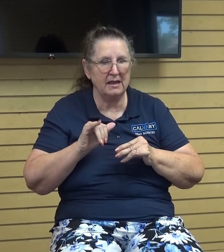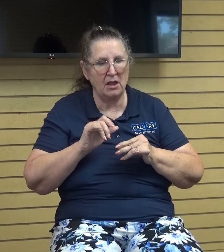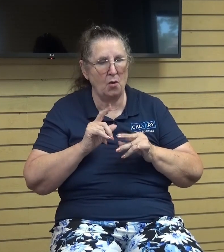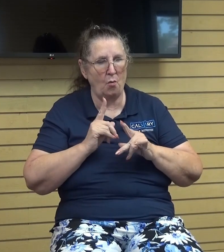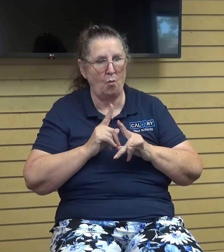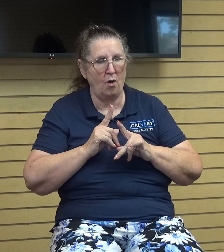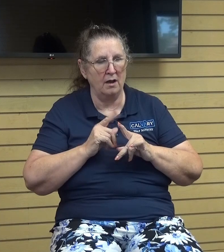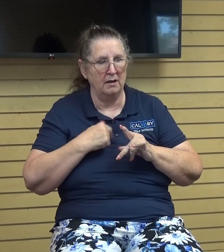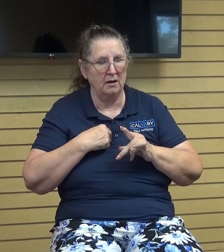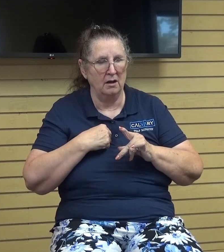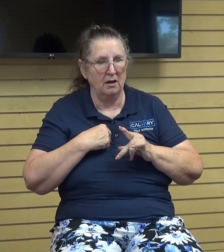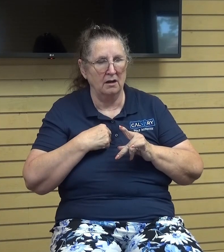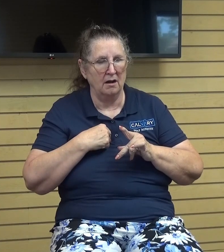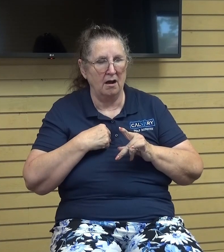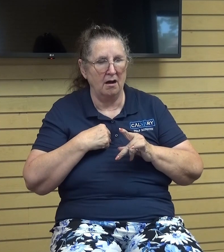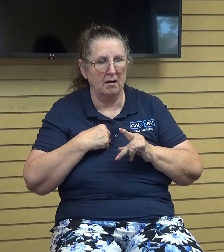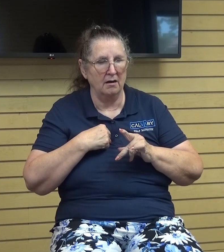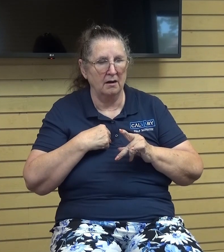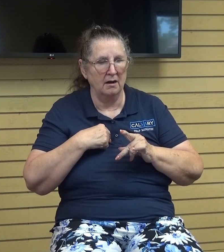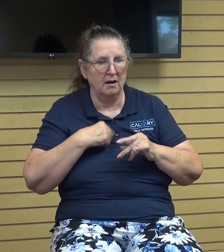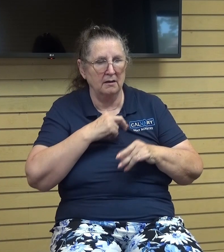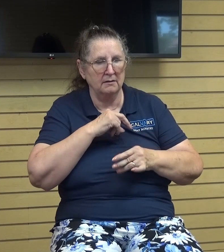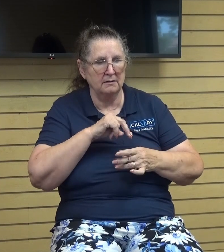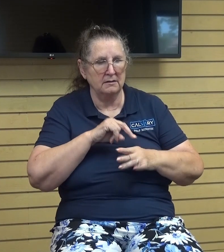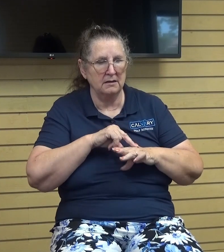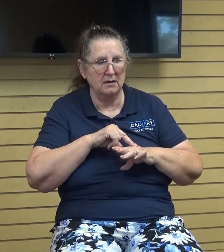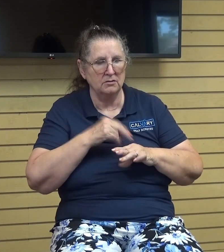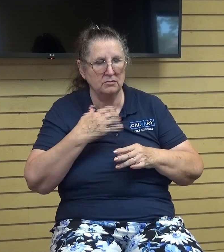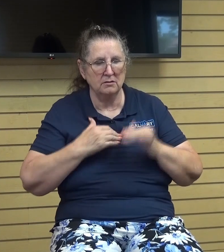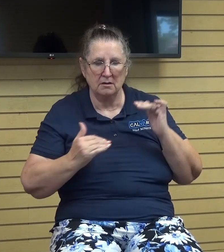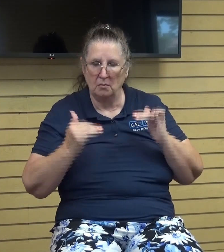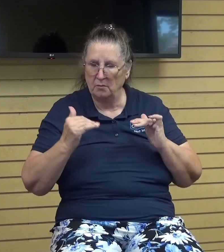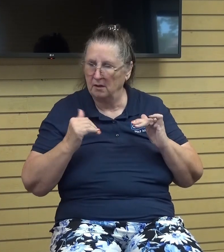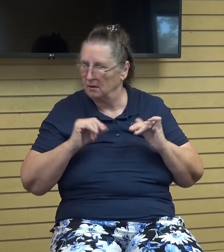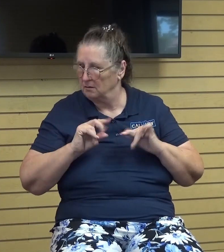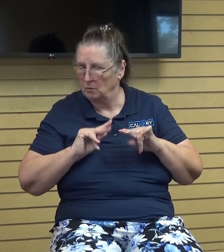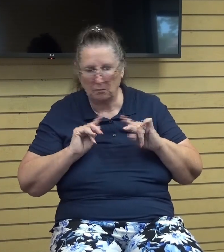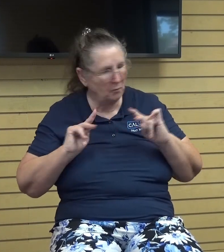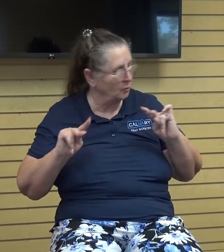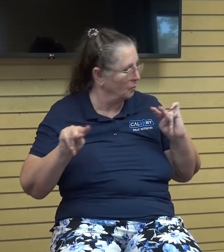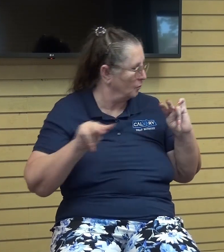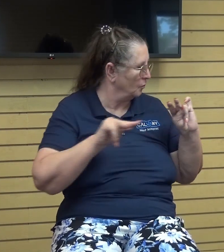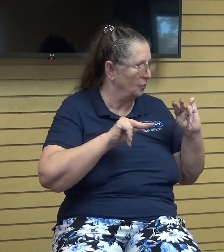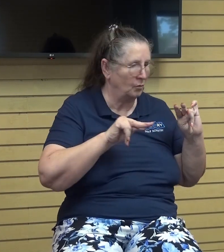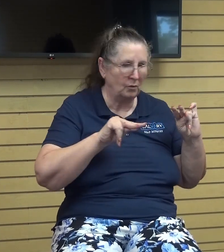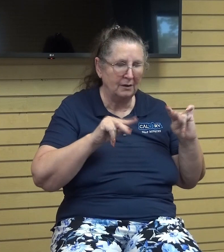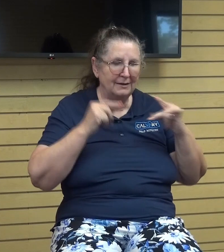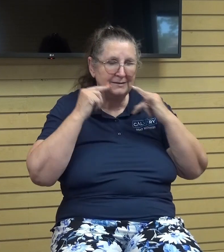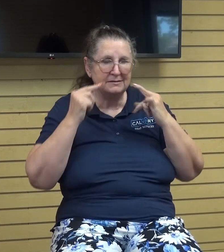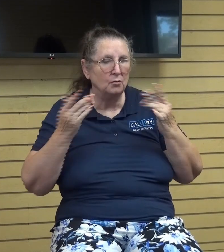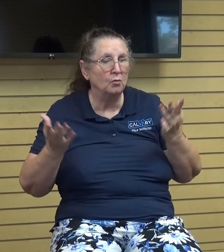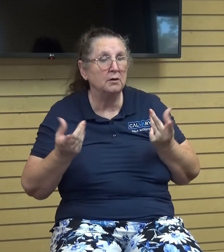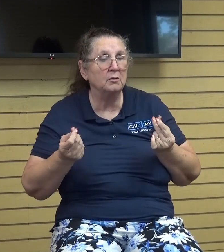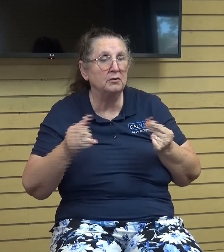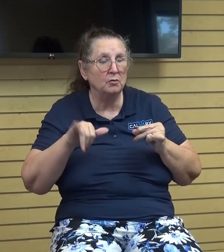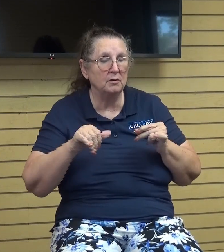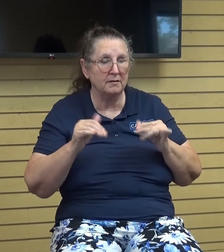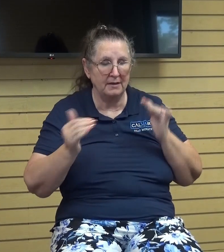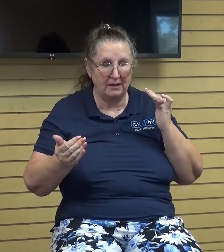It is in our fallen nature to make constant comparisons to those around us. The sin lies in what we do with that comparison. Do